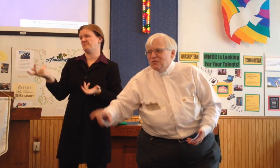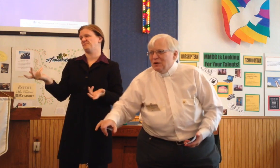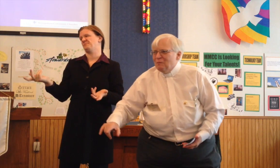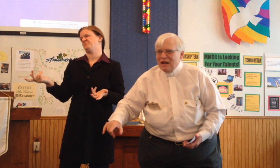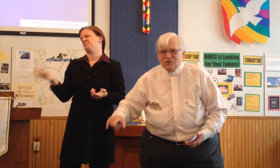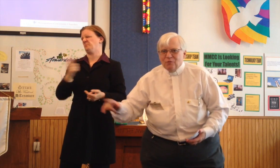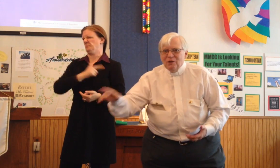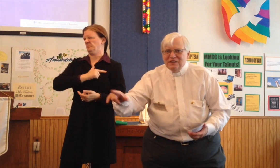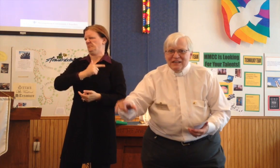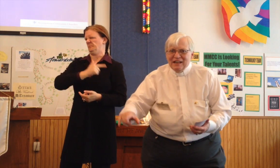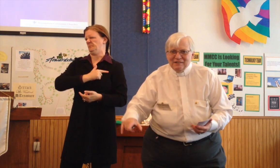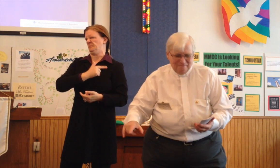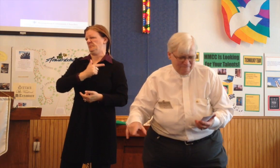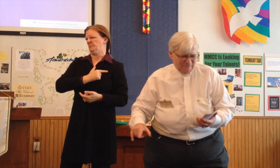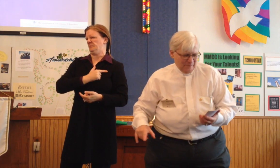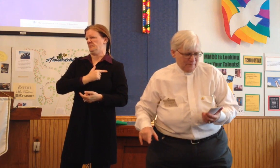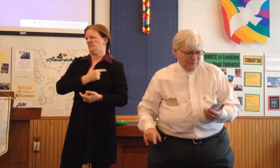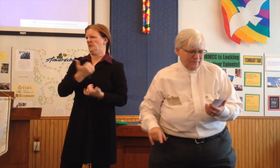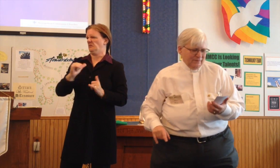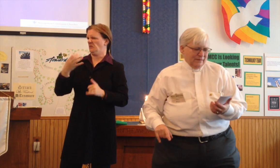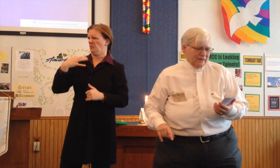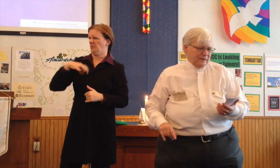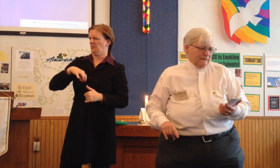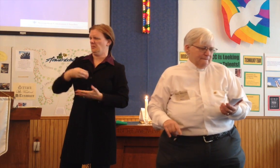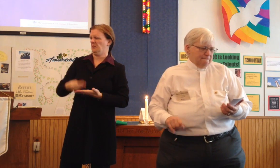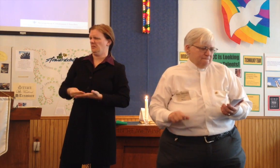they're not doing much for what they get.